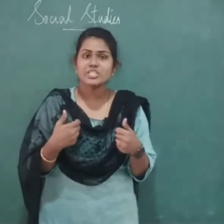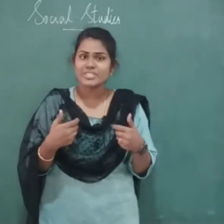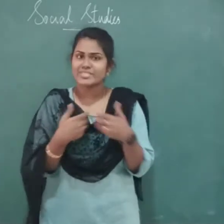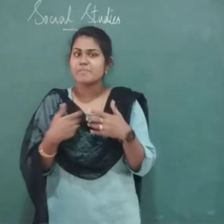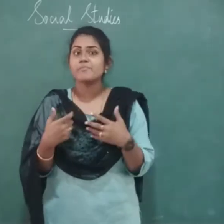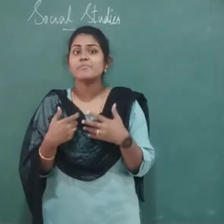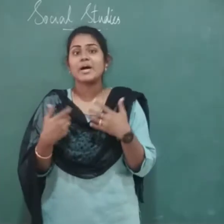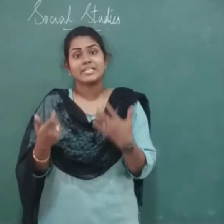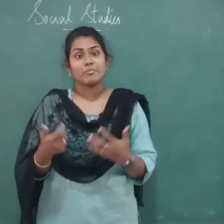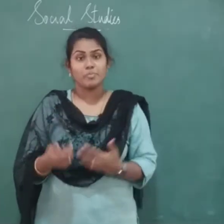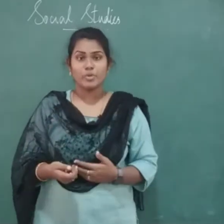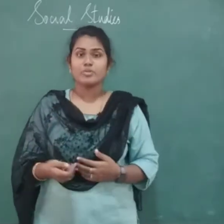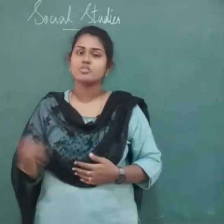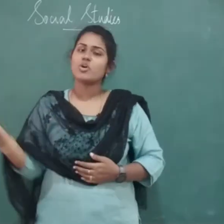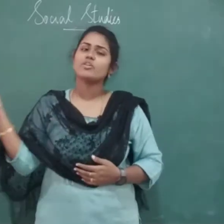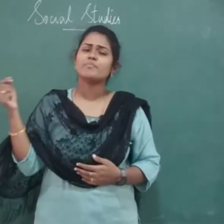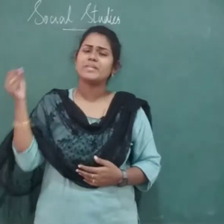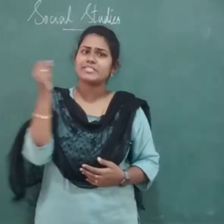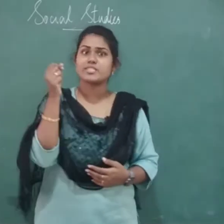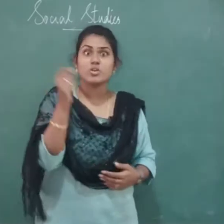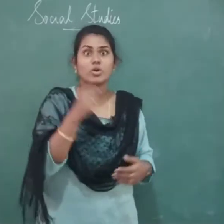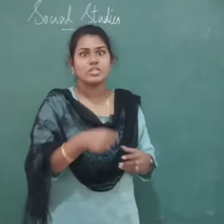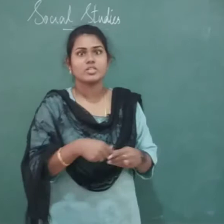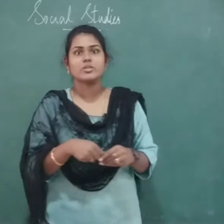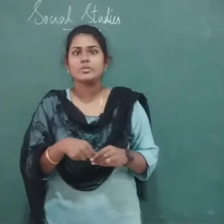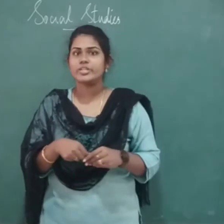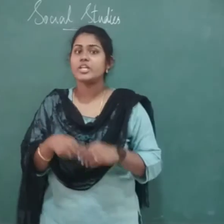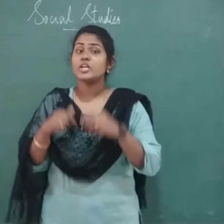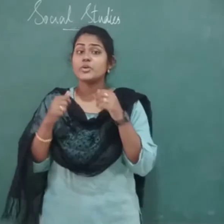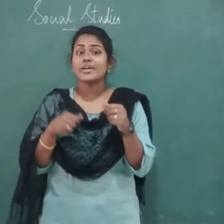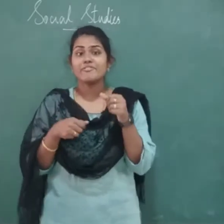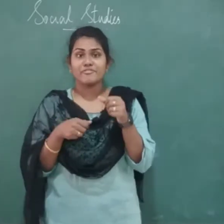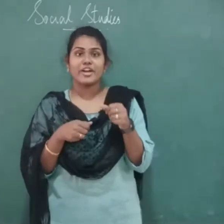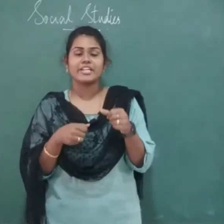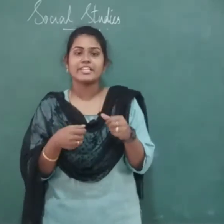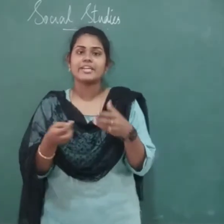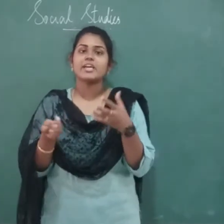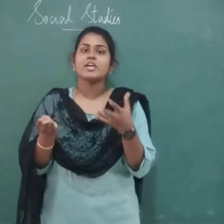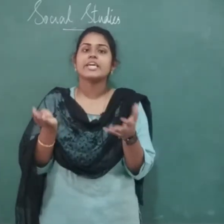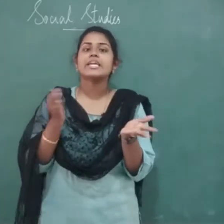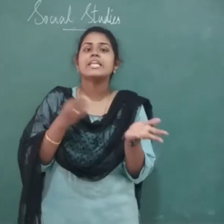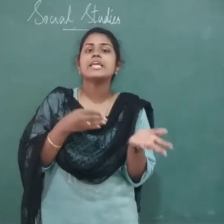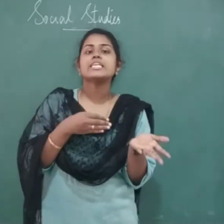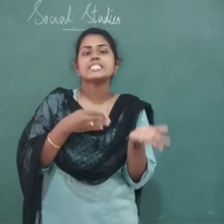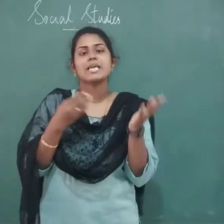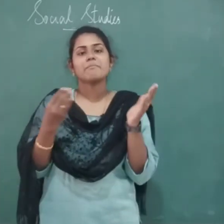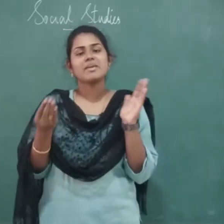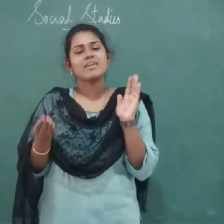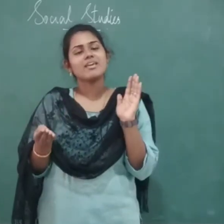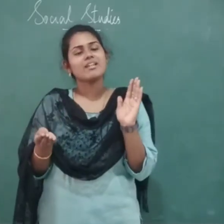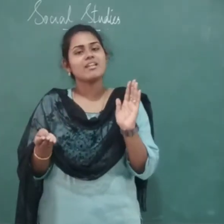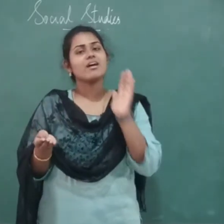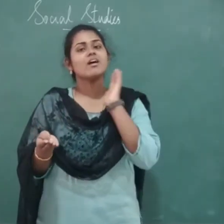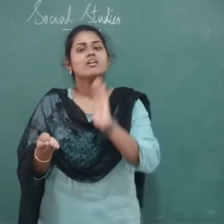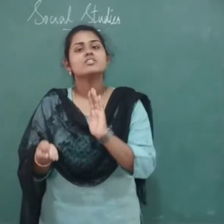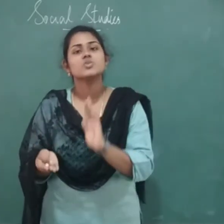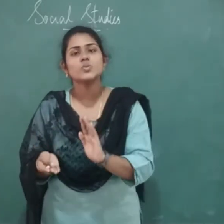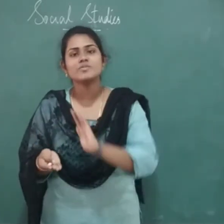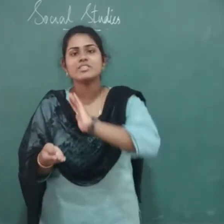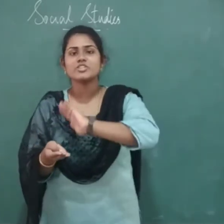in some other books or please scroll in Google. You can find that. You can see me in Zoom